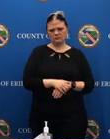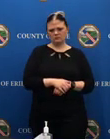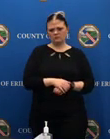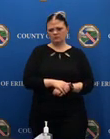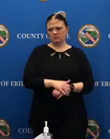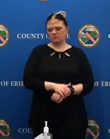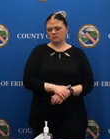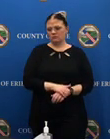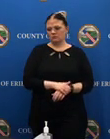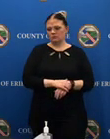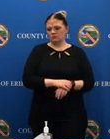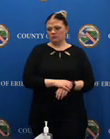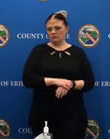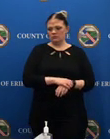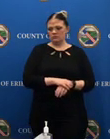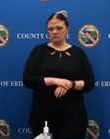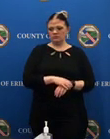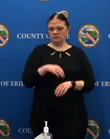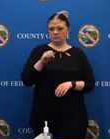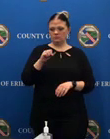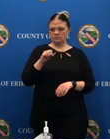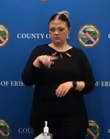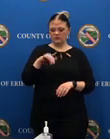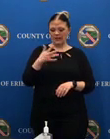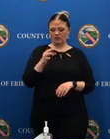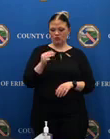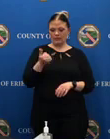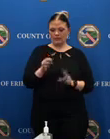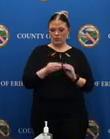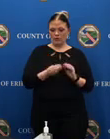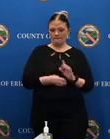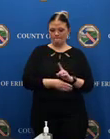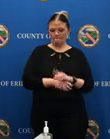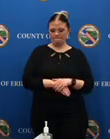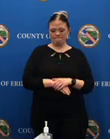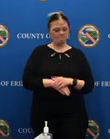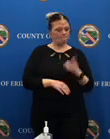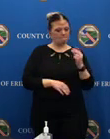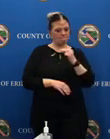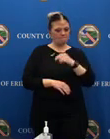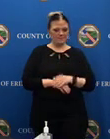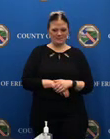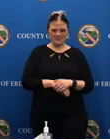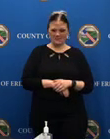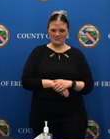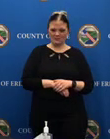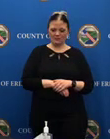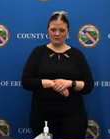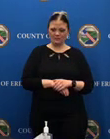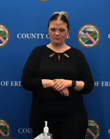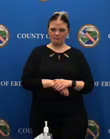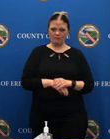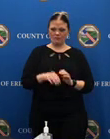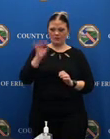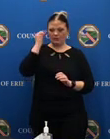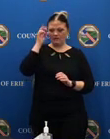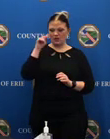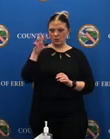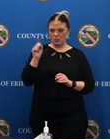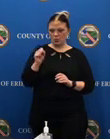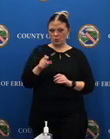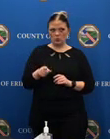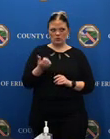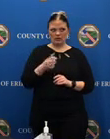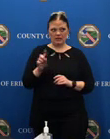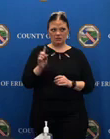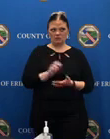not. Spectrum News, any more questions? Nope. Okay, Buffalo News at all?